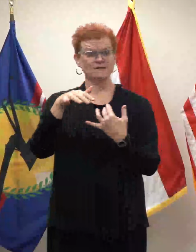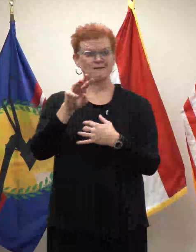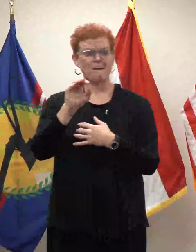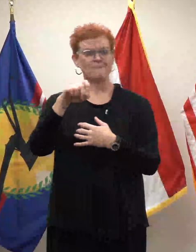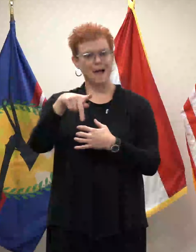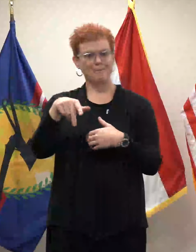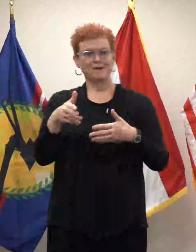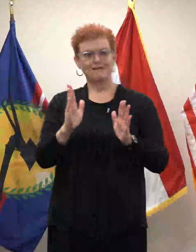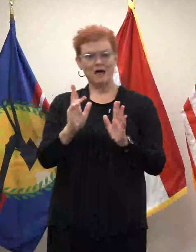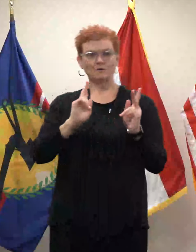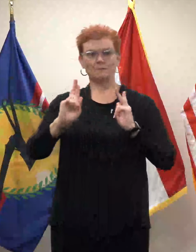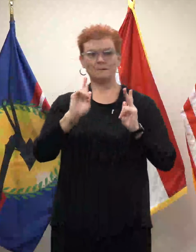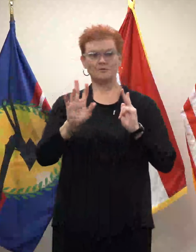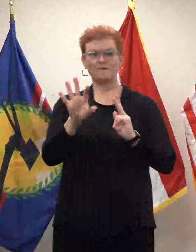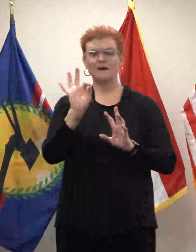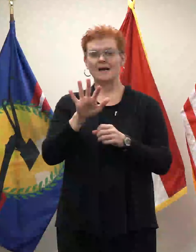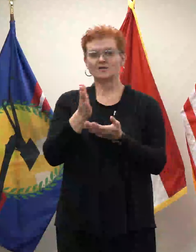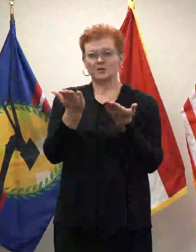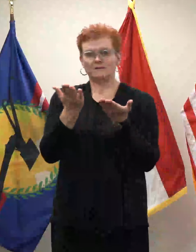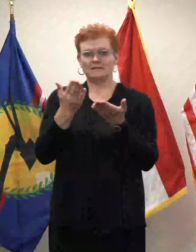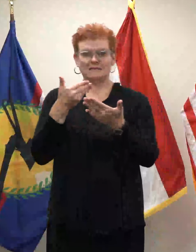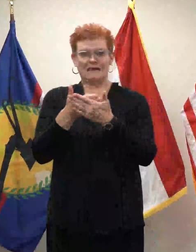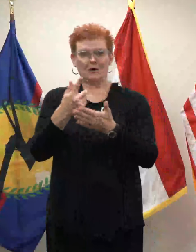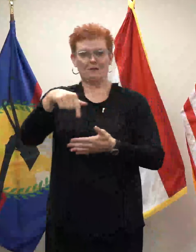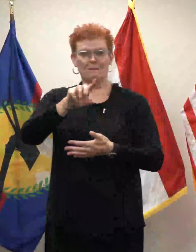users to find services near them. And the map can be found at